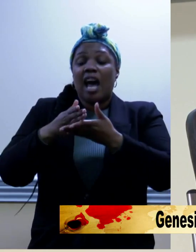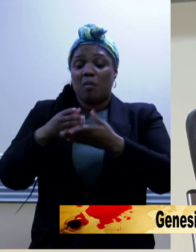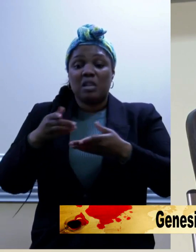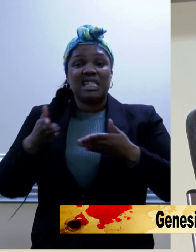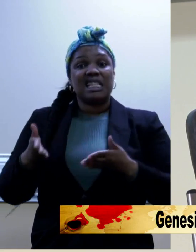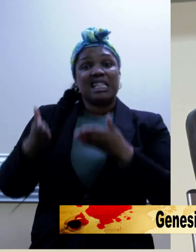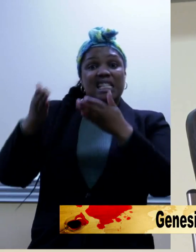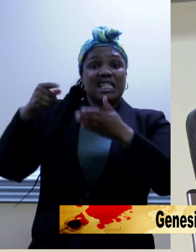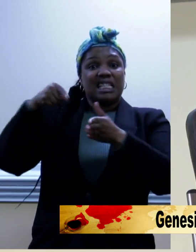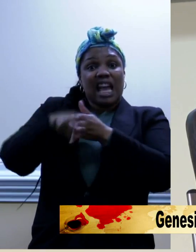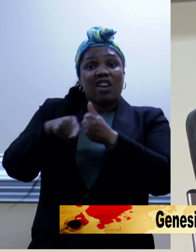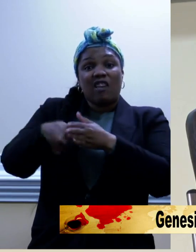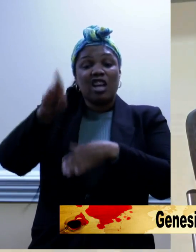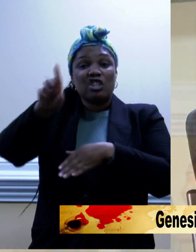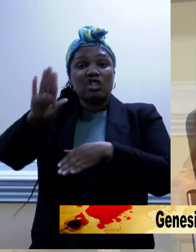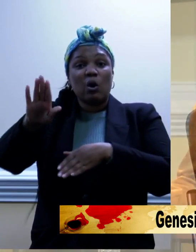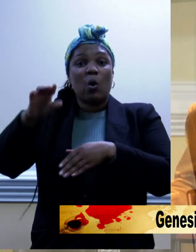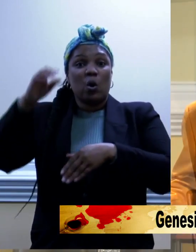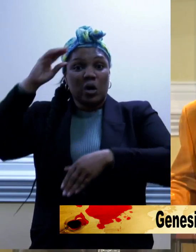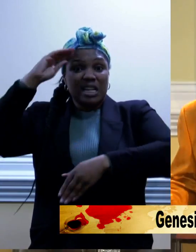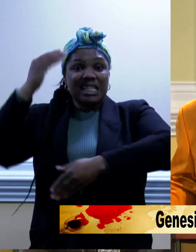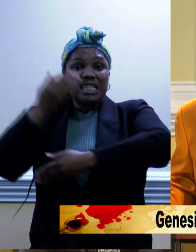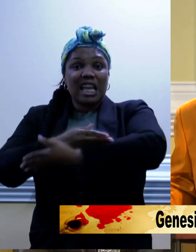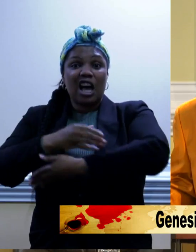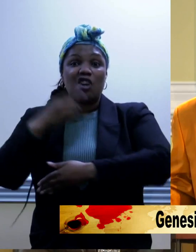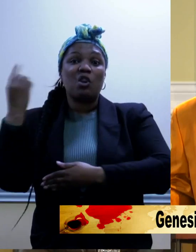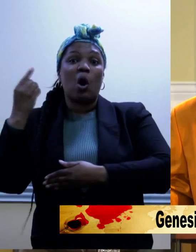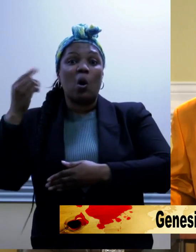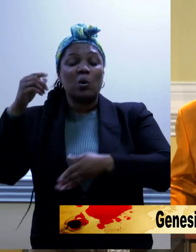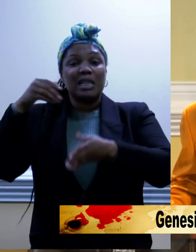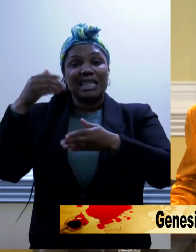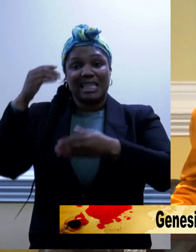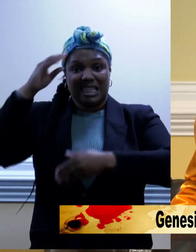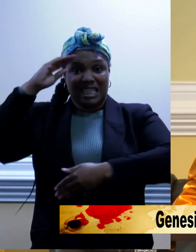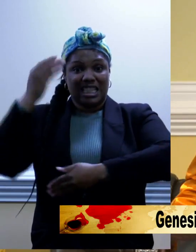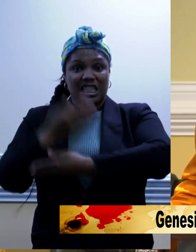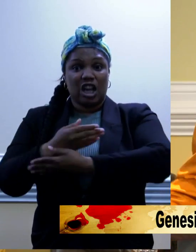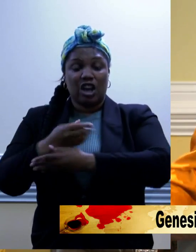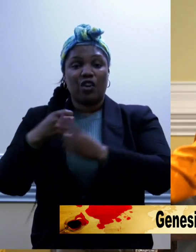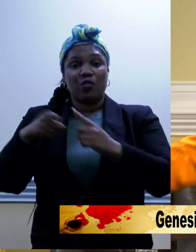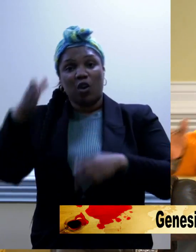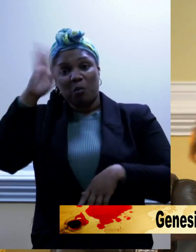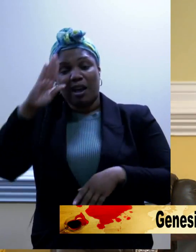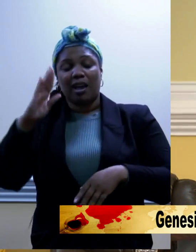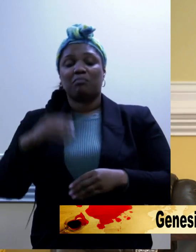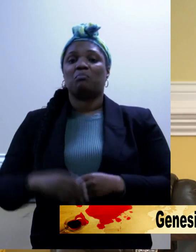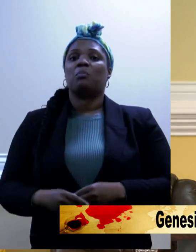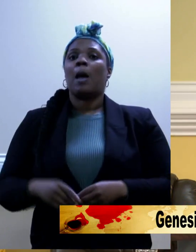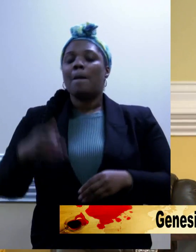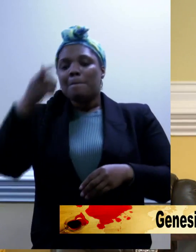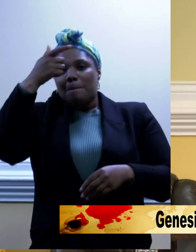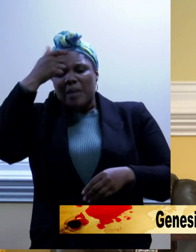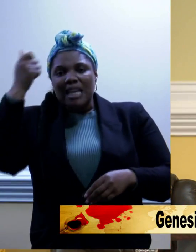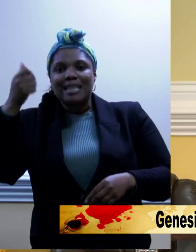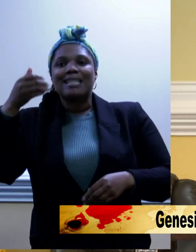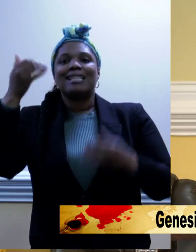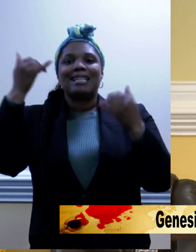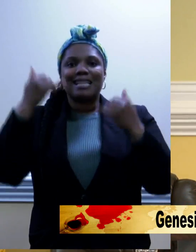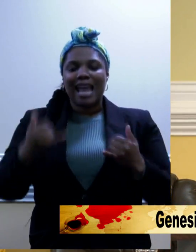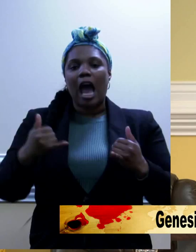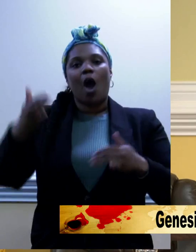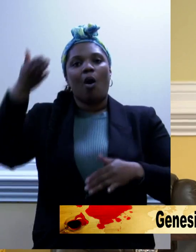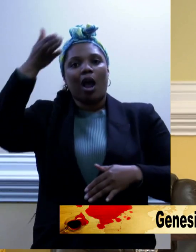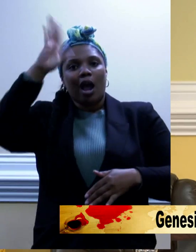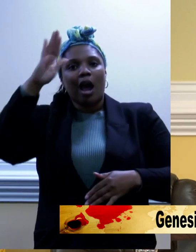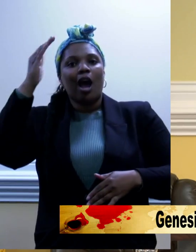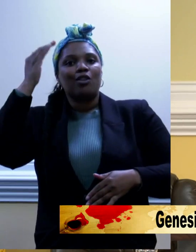only son, from me. He said, so don't do nothing. Don't even lay a finger on the land. Because now I know that